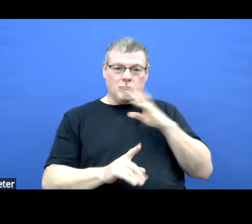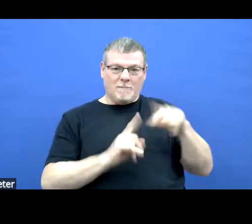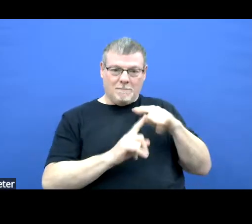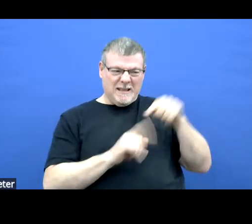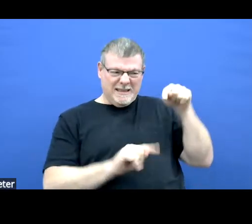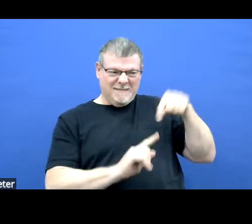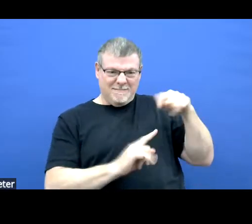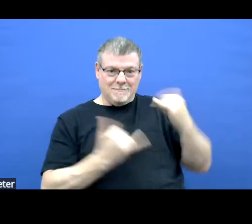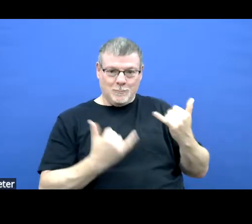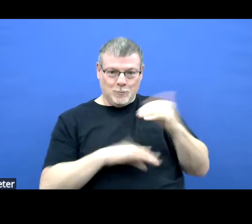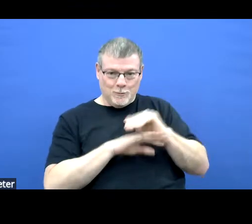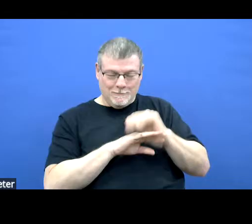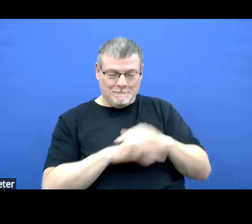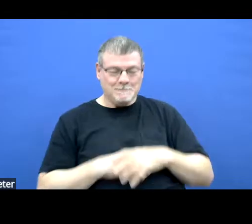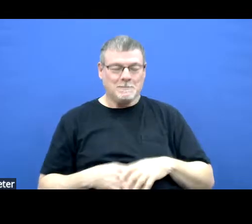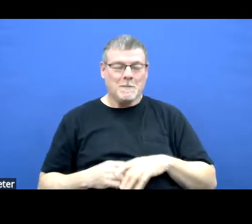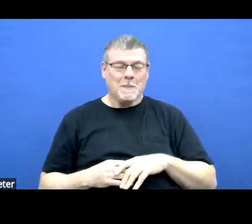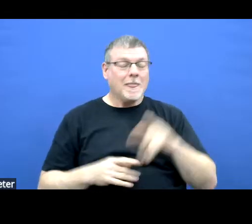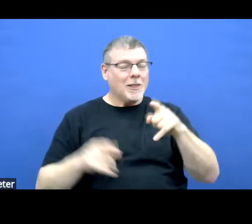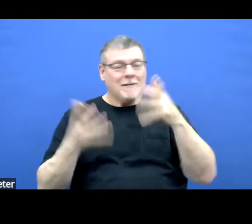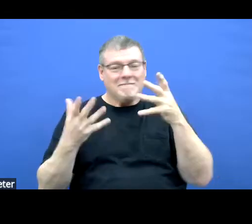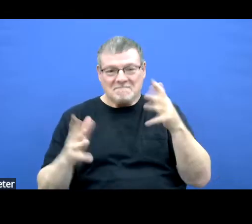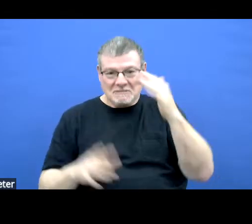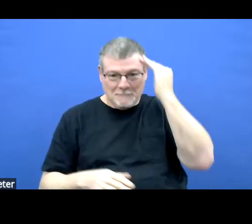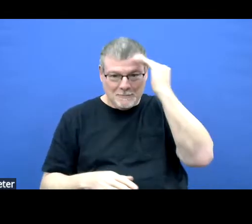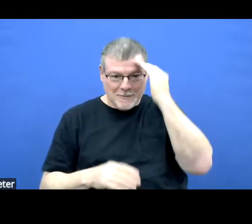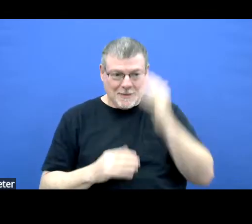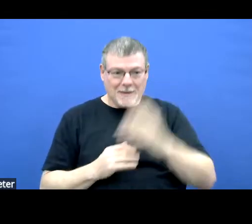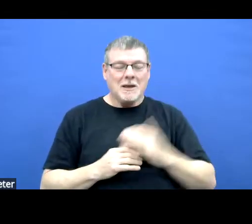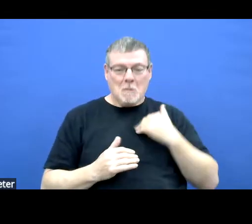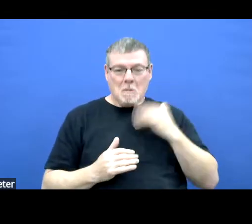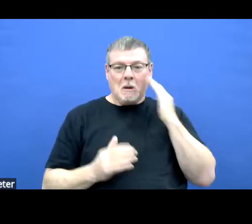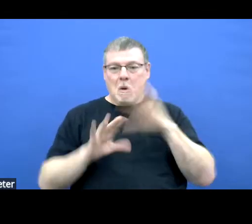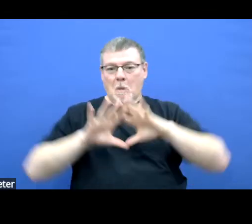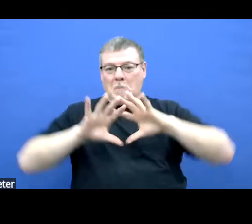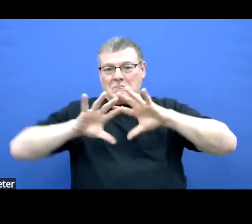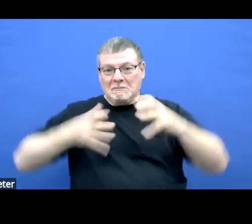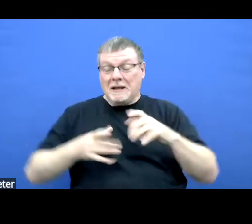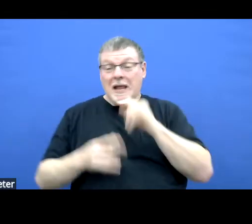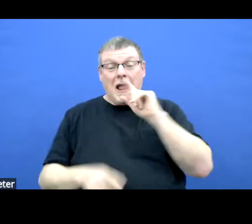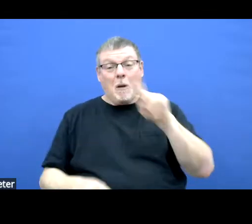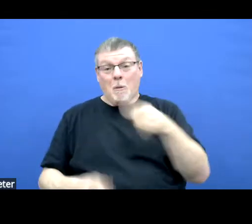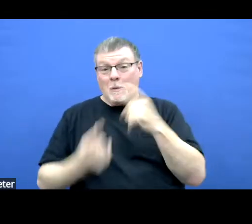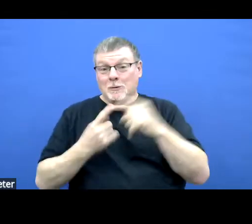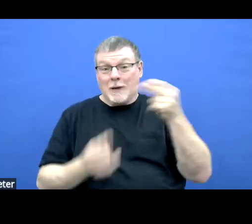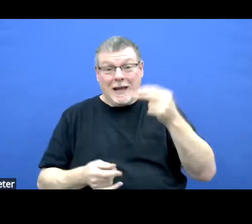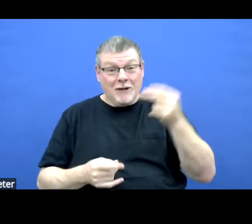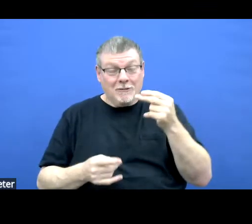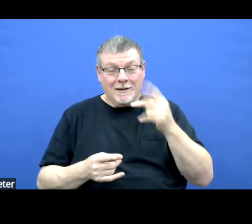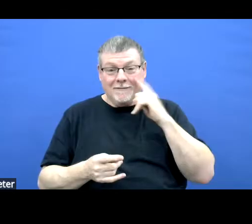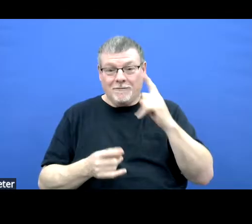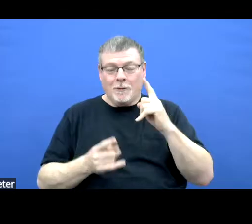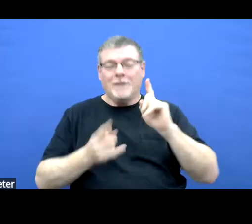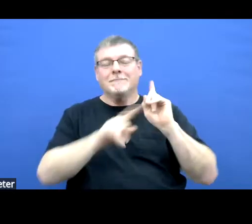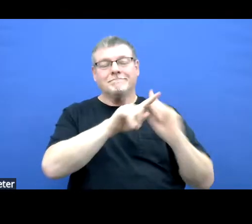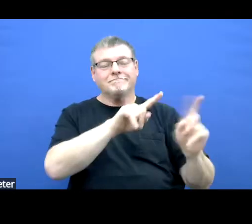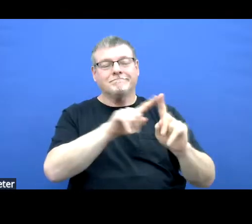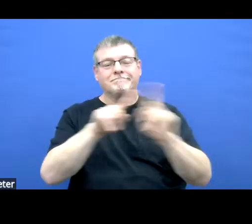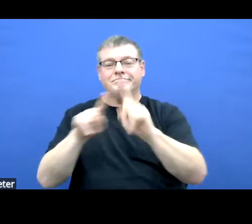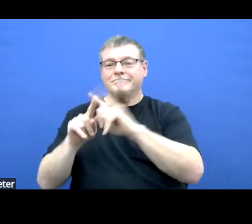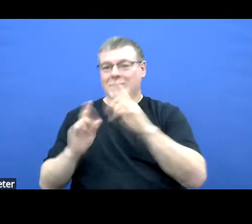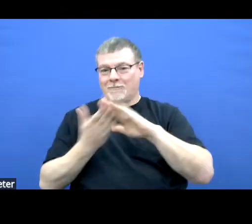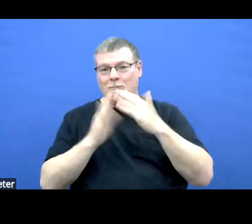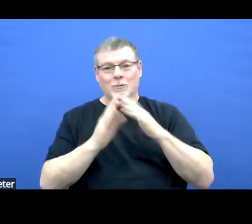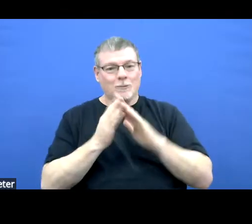evening. As you are well aware, we are a known entity not only to the town of Henrietta, but the various communities within